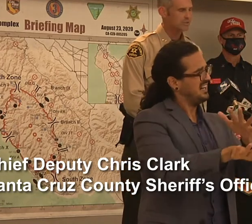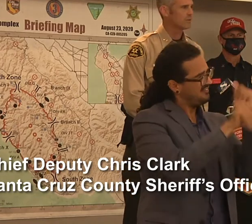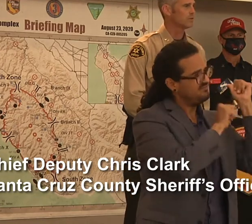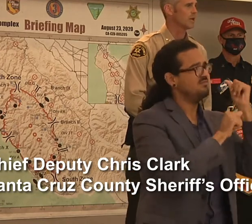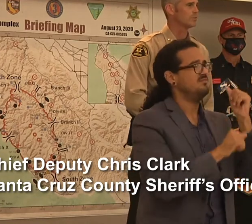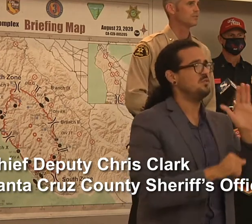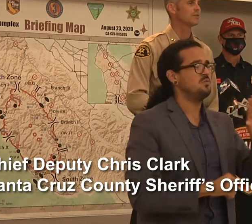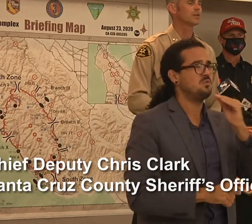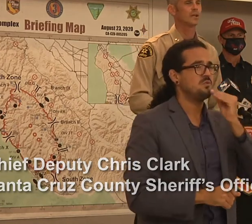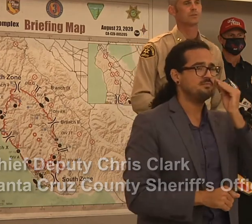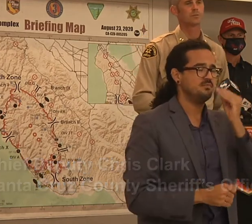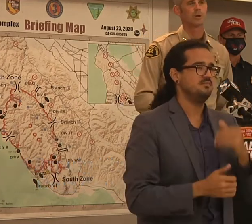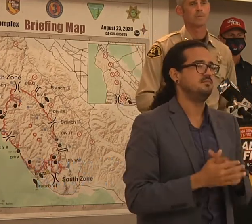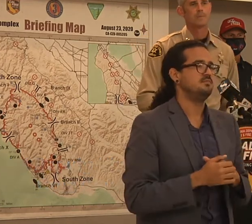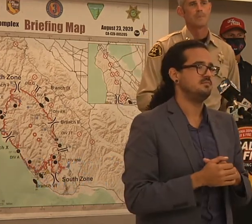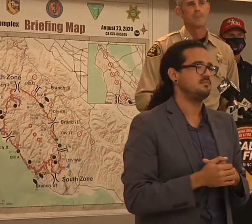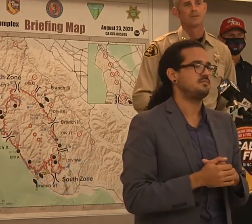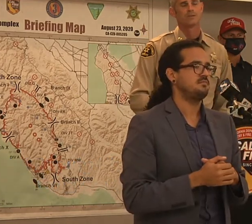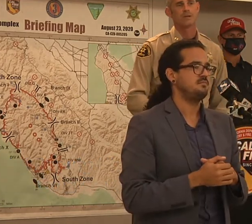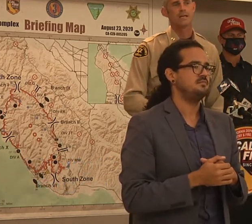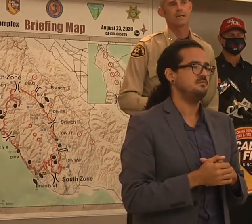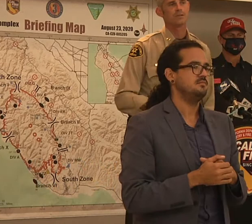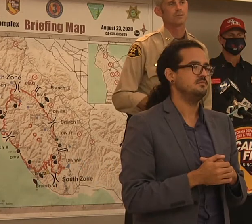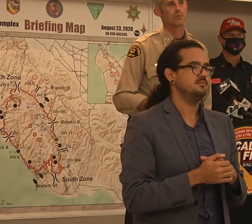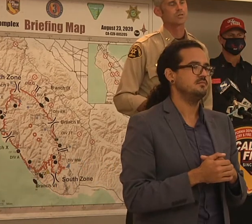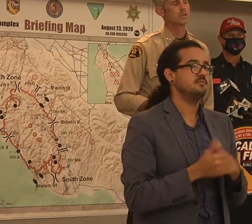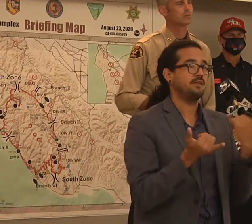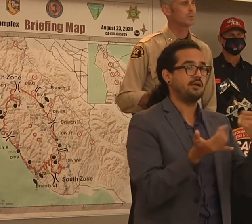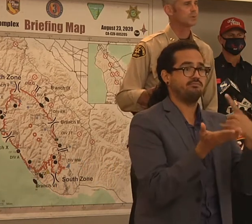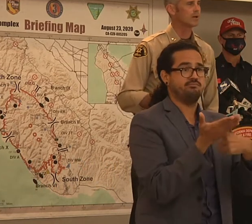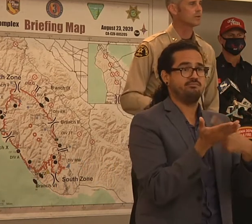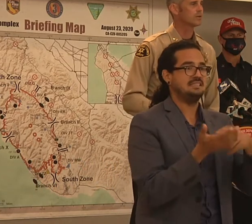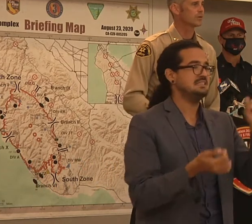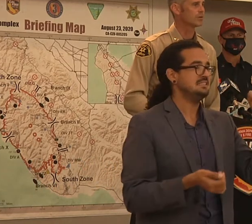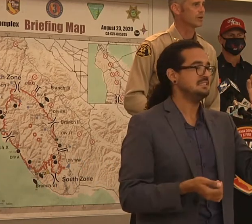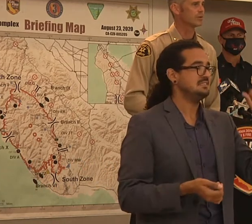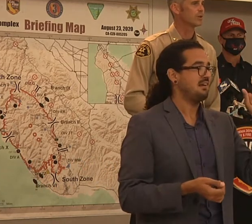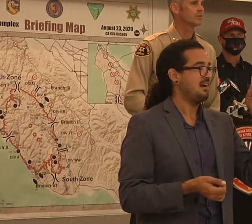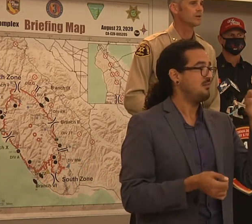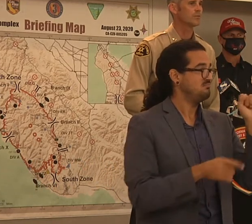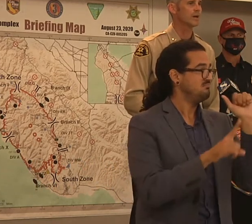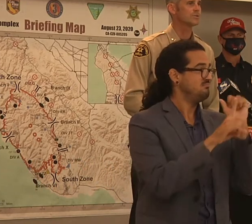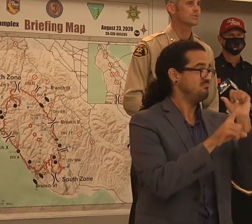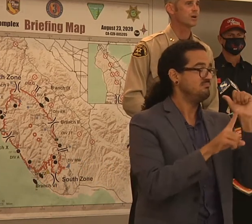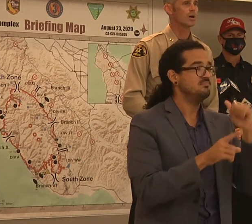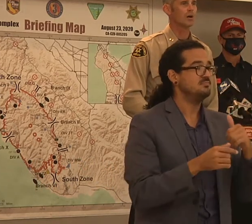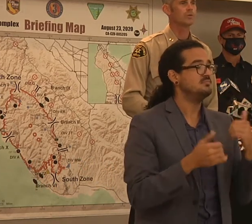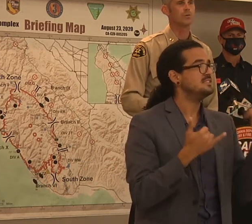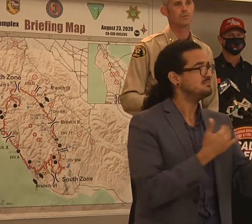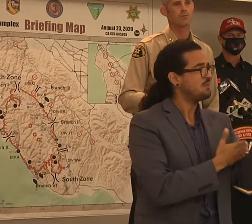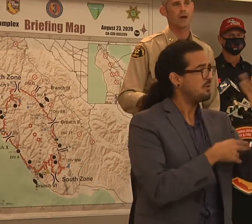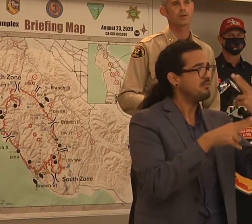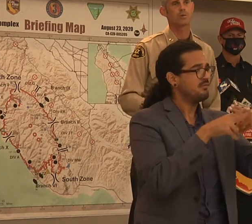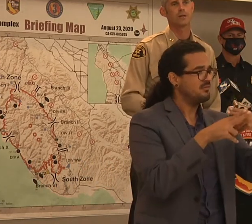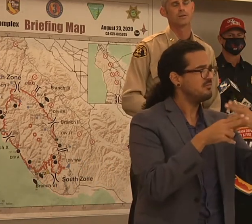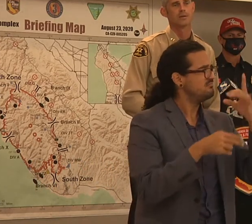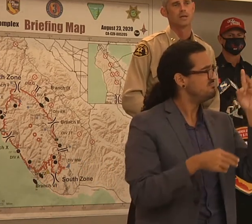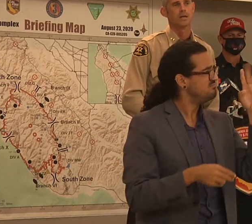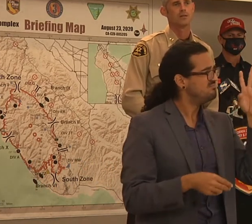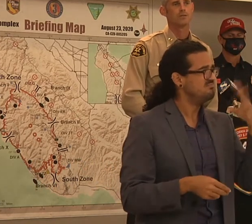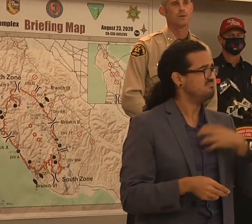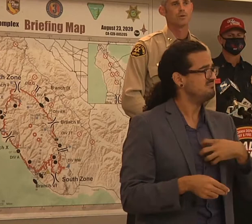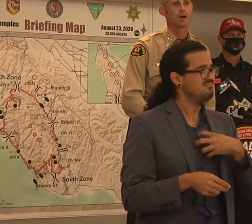I want to touch on scams. I touched on that this morning. So again, it's unfortunate there's people out there that are looking to take advantage of you if you've